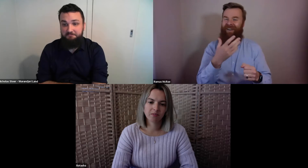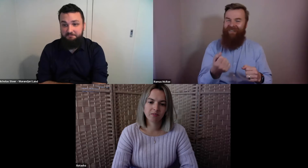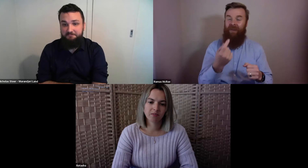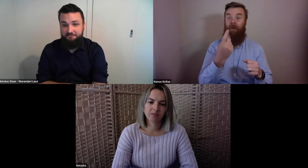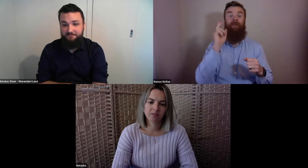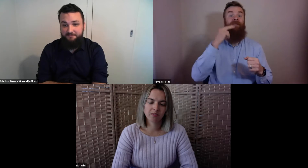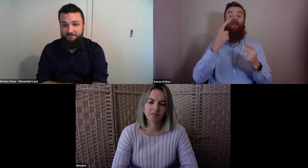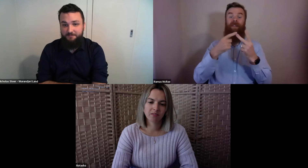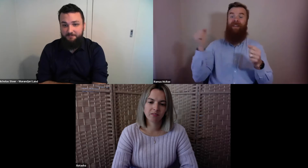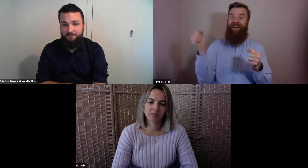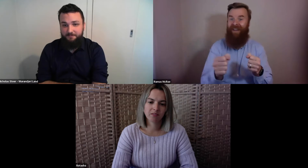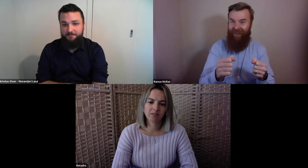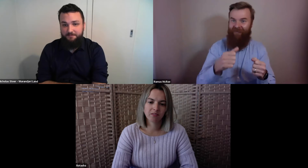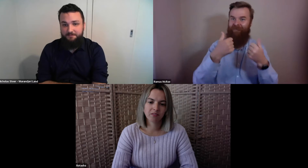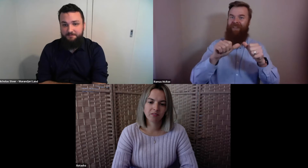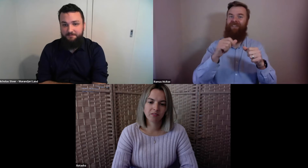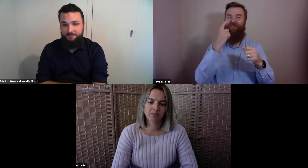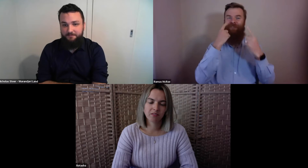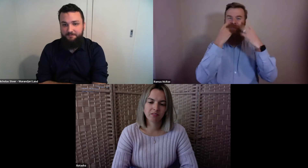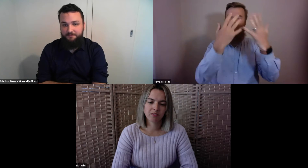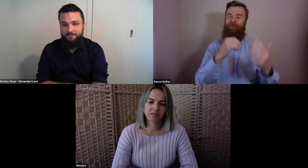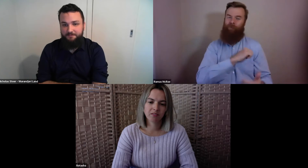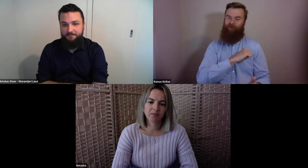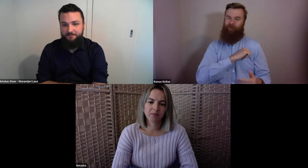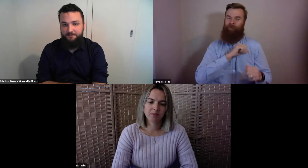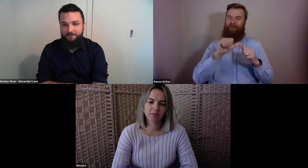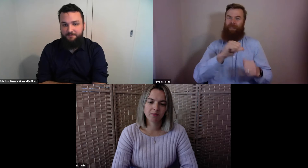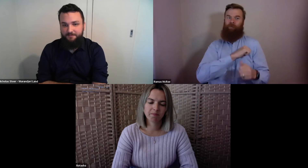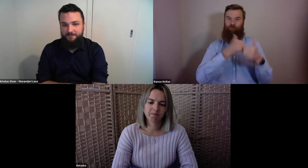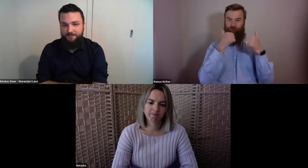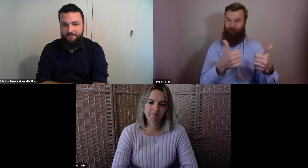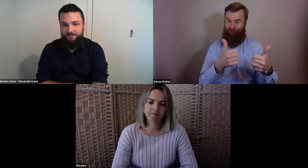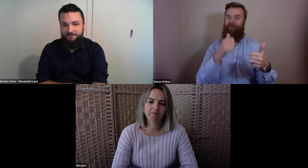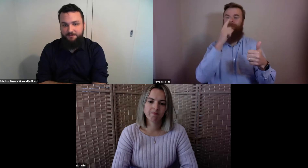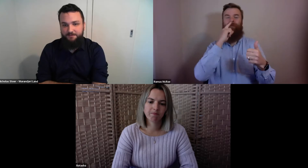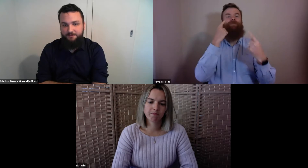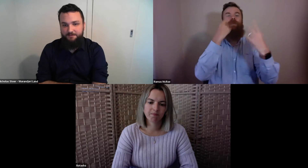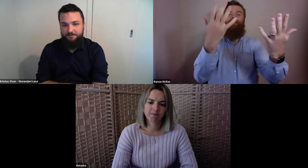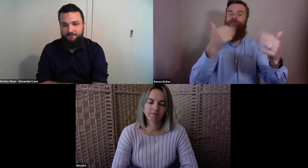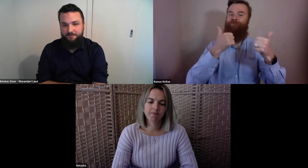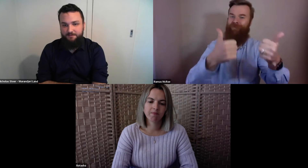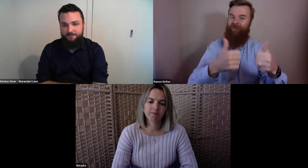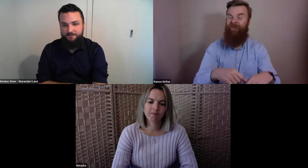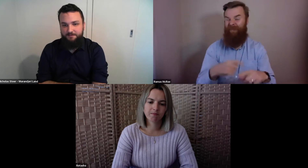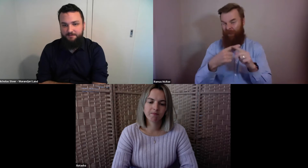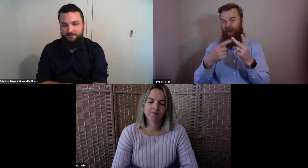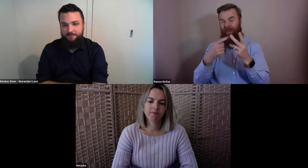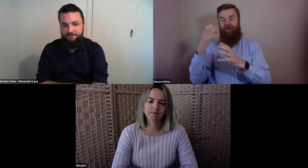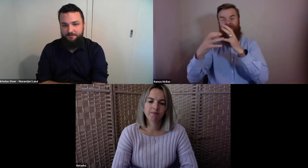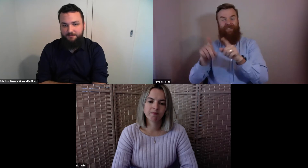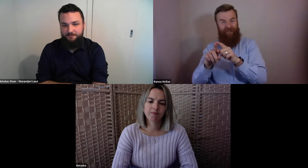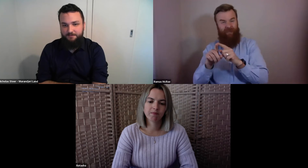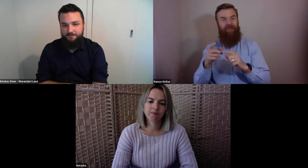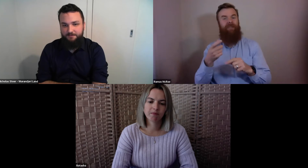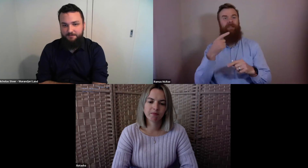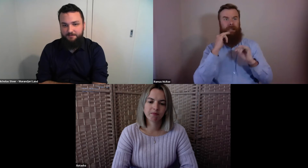people that were perhaps having conversations around me. I just came in, did the work and left. So again, it's about attitude, to show that